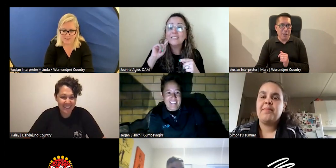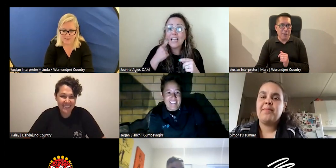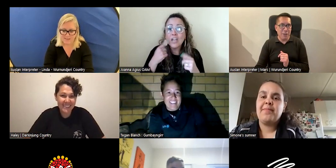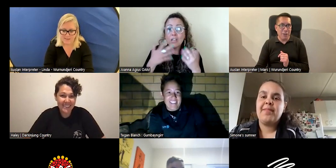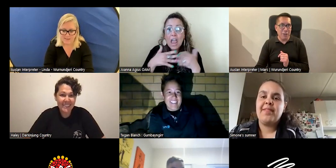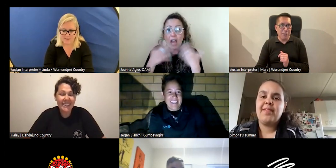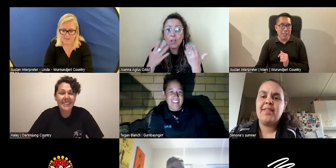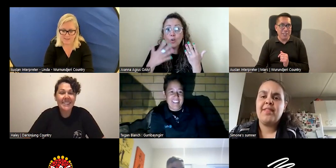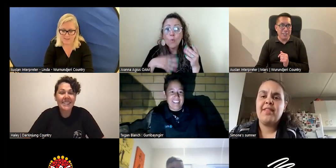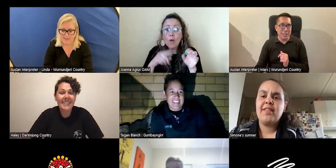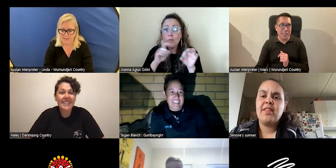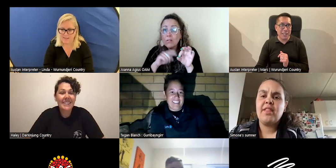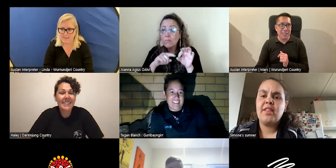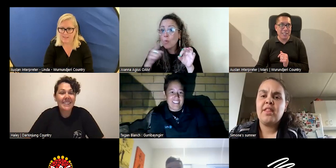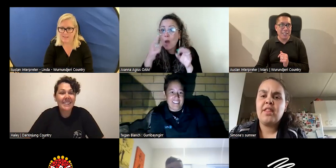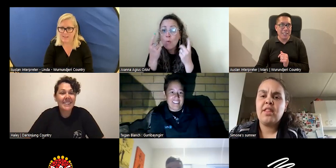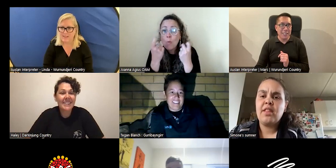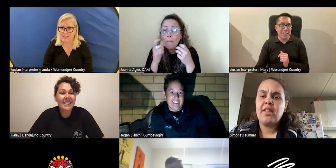Am I? No? Yes?